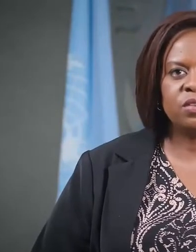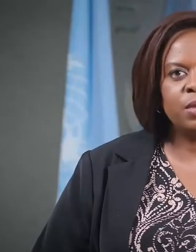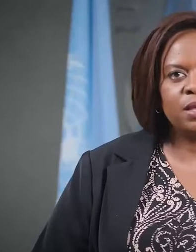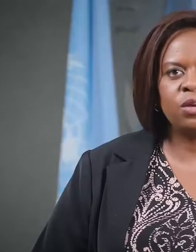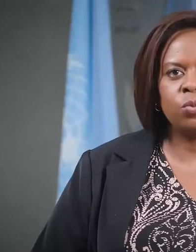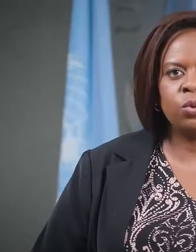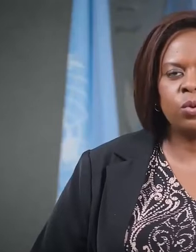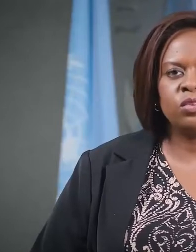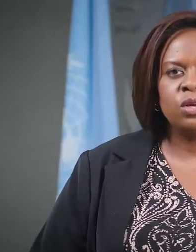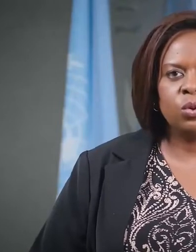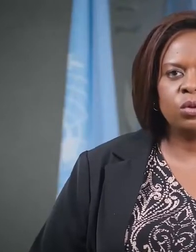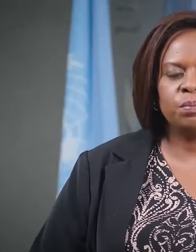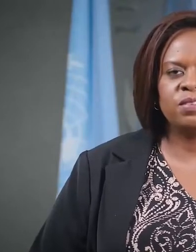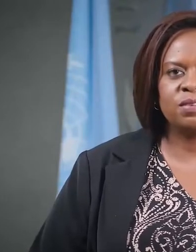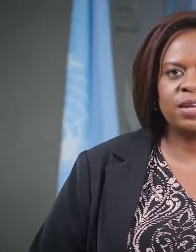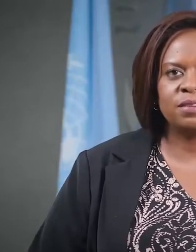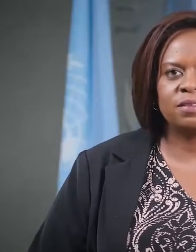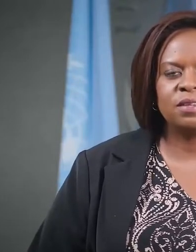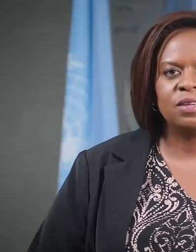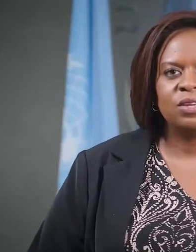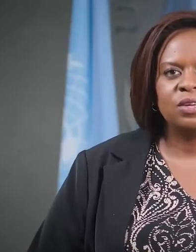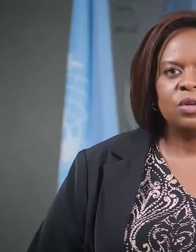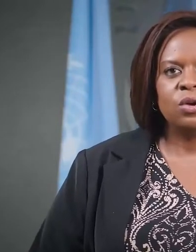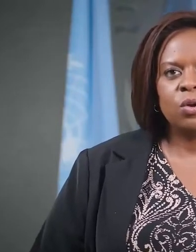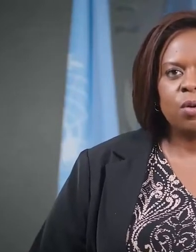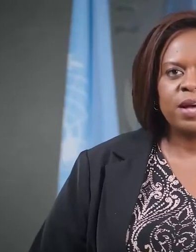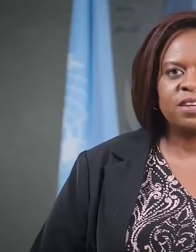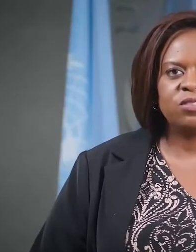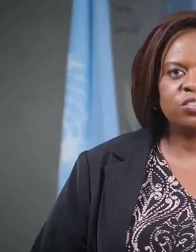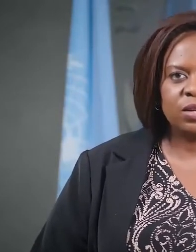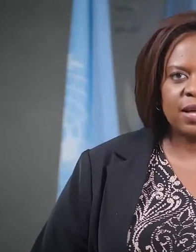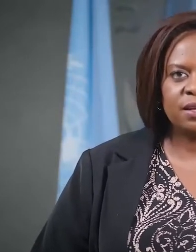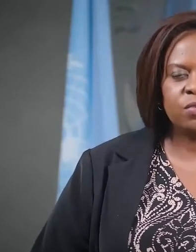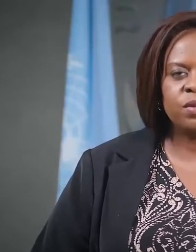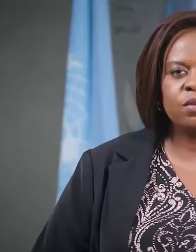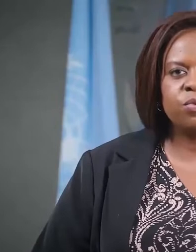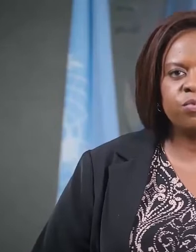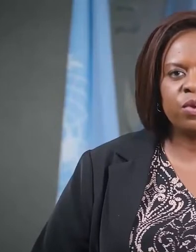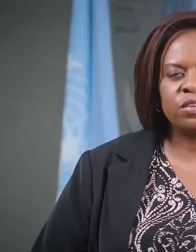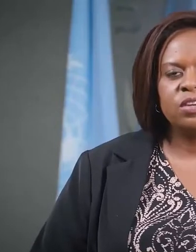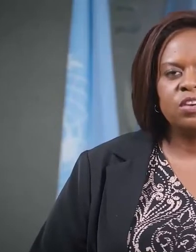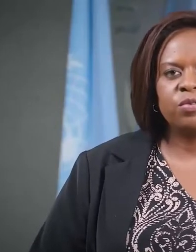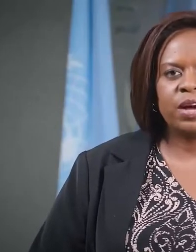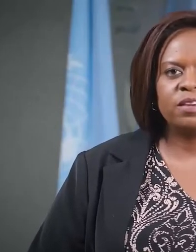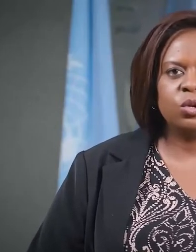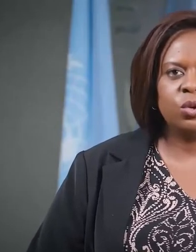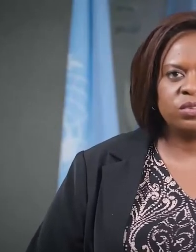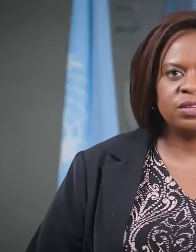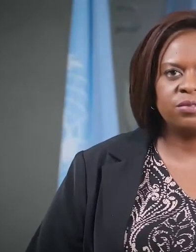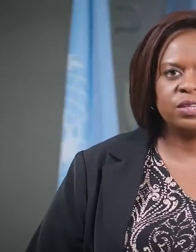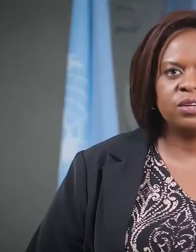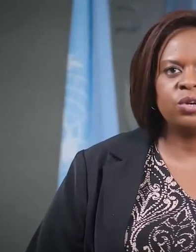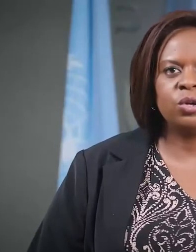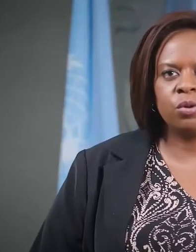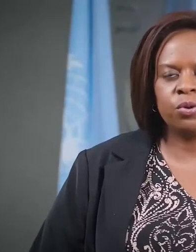relevant to this Making Global Goals local business event. Global Compact Network Sri Lanka has been at the forefront of providing